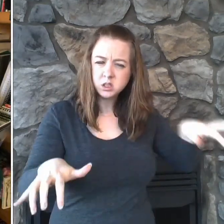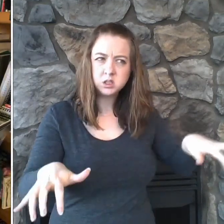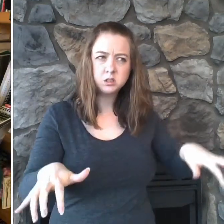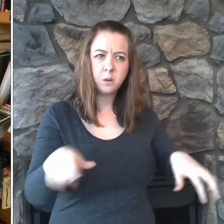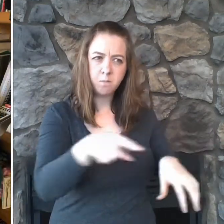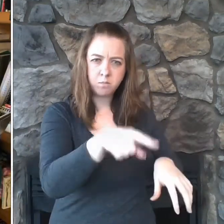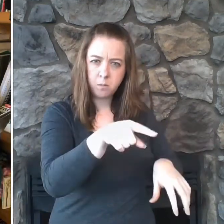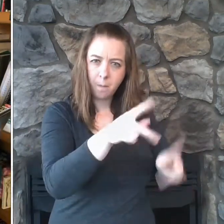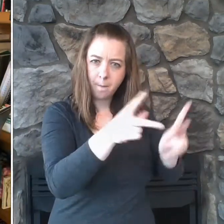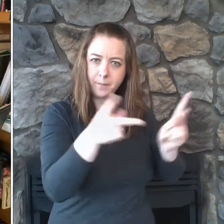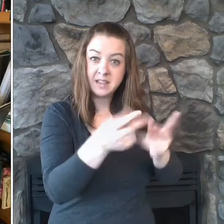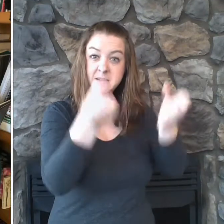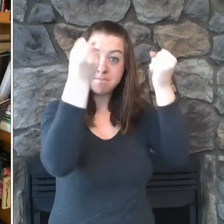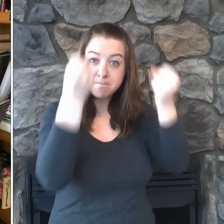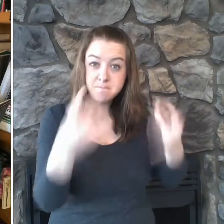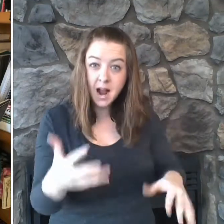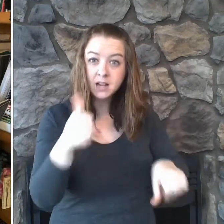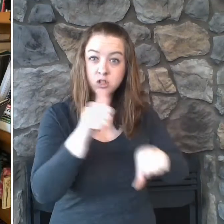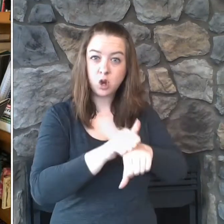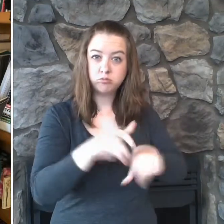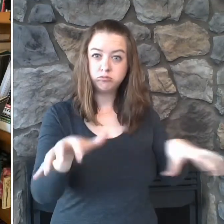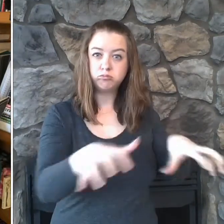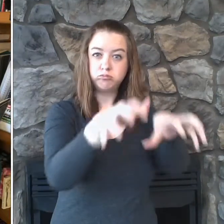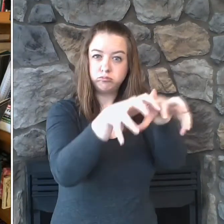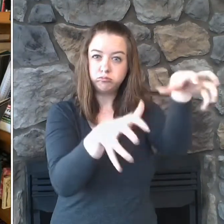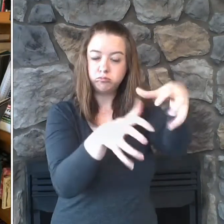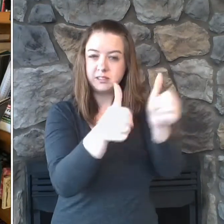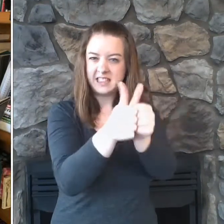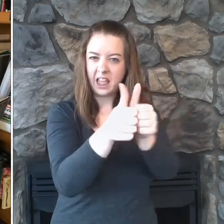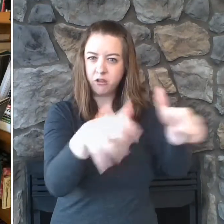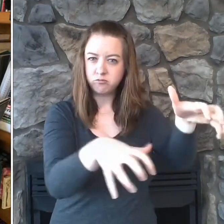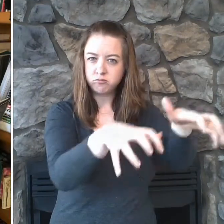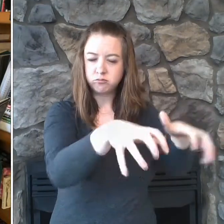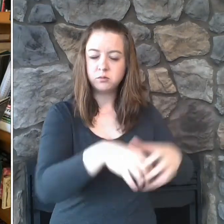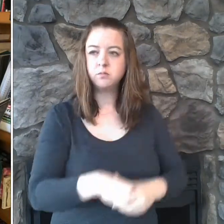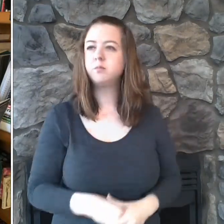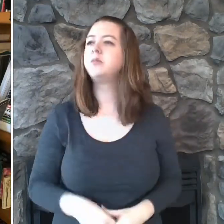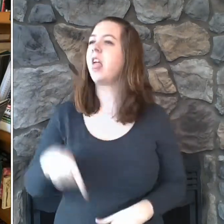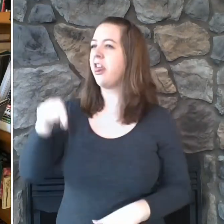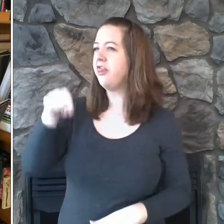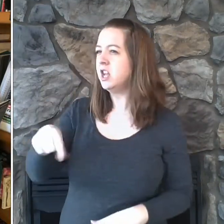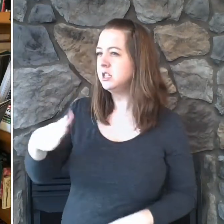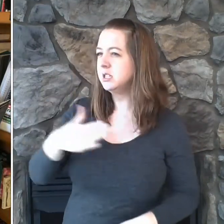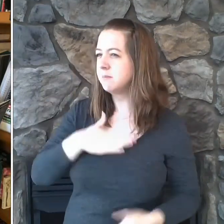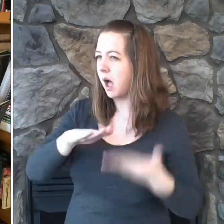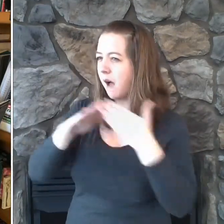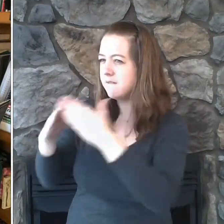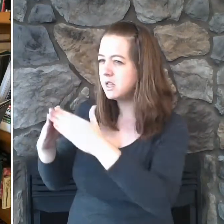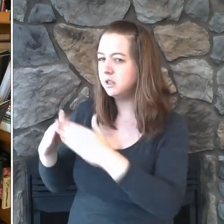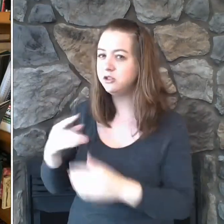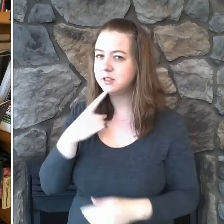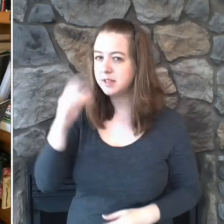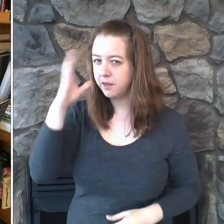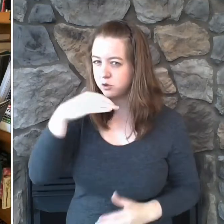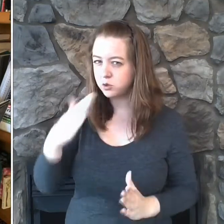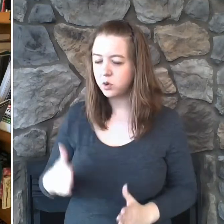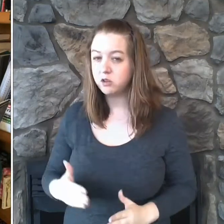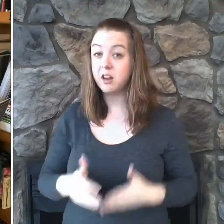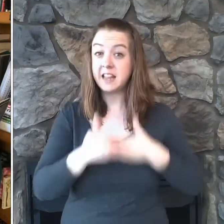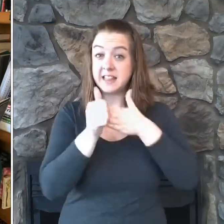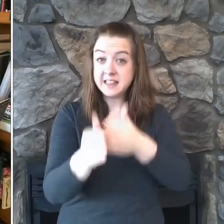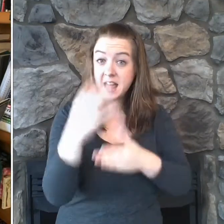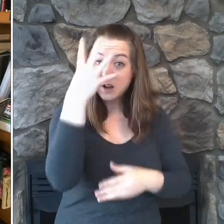piled together. "This is my village," the strange man said. He led Pretty Face to the largest pile of